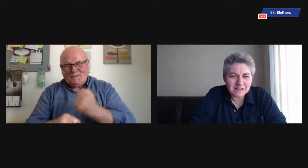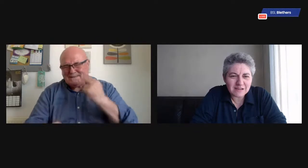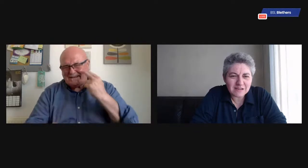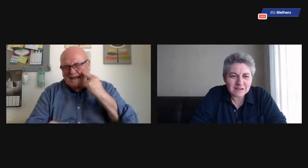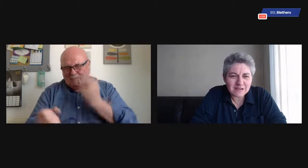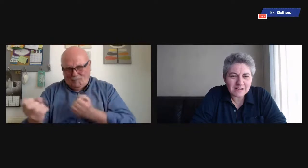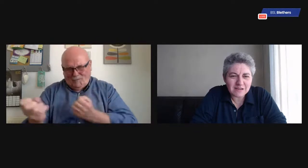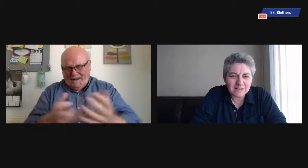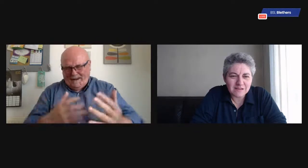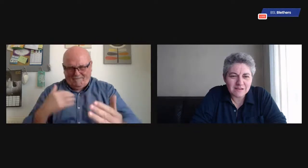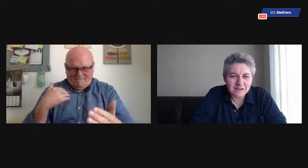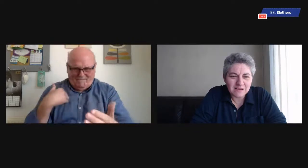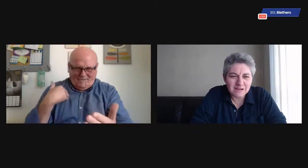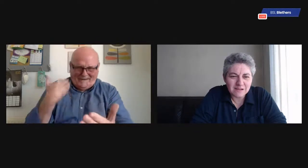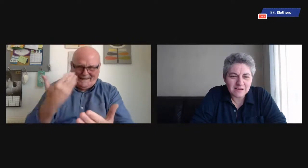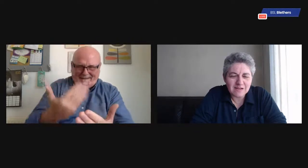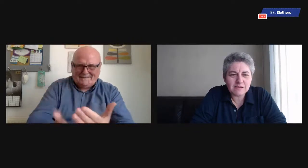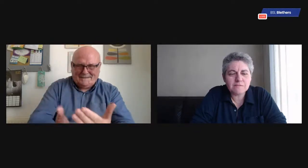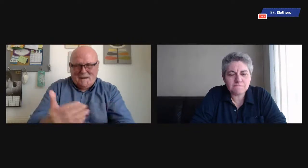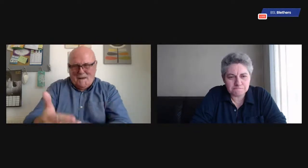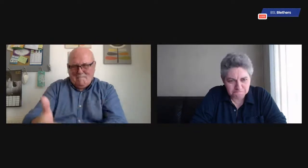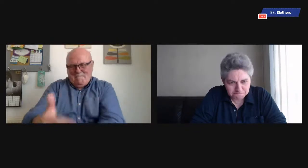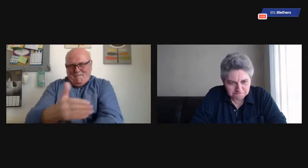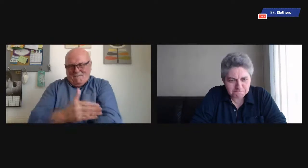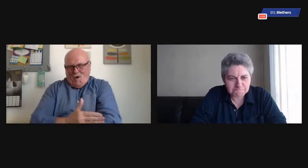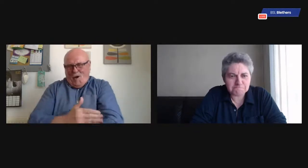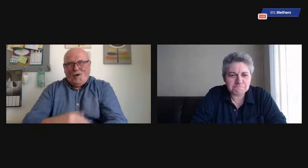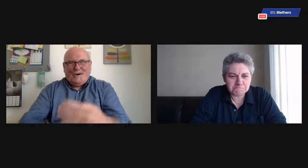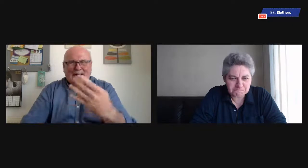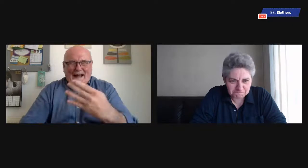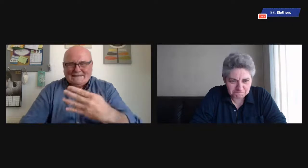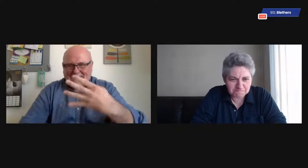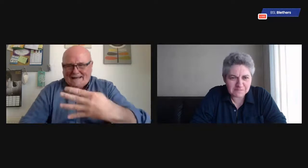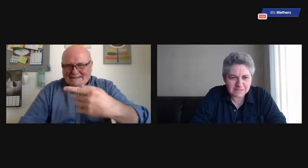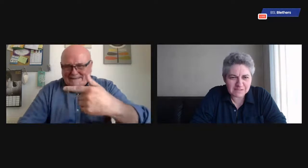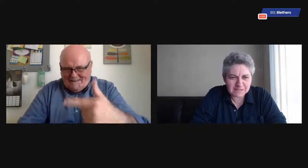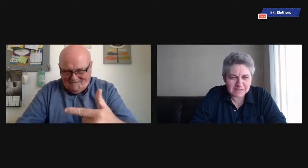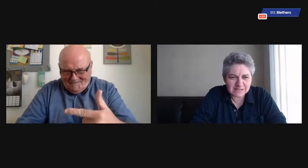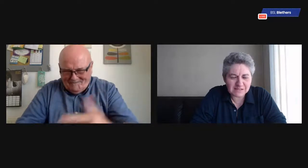Where do I begin? So I've been doing